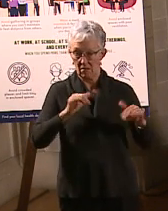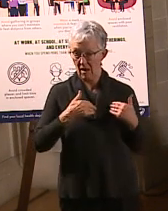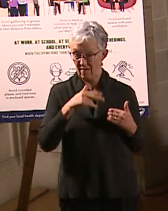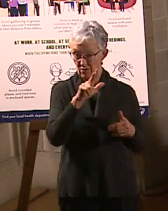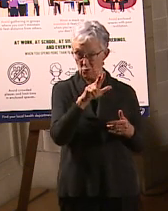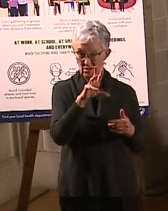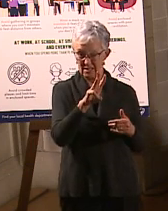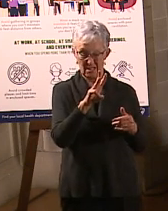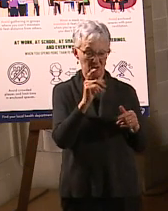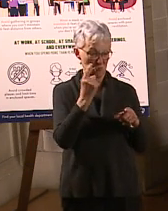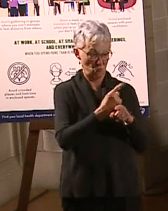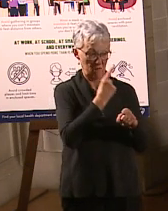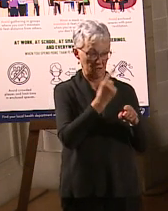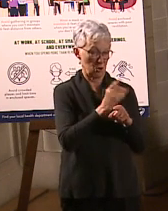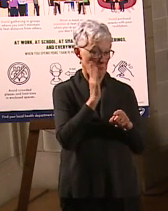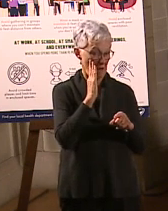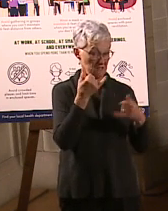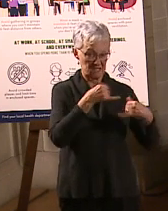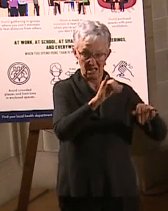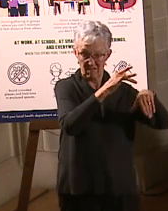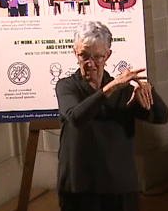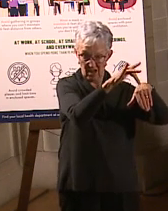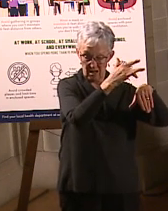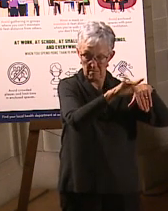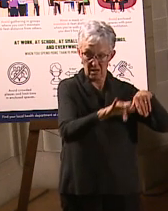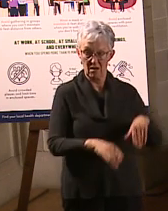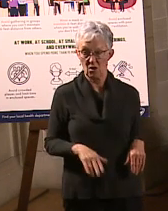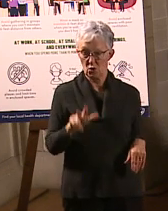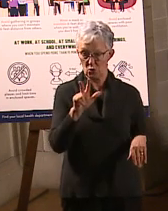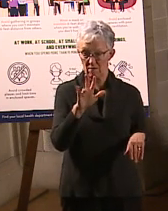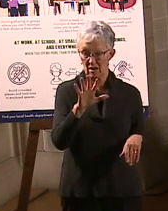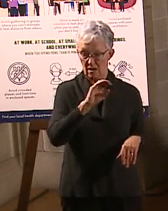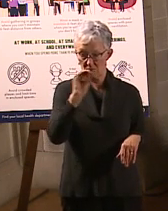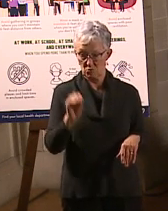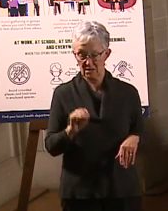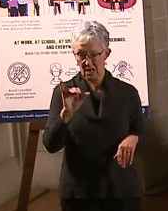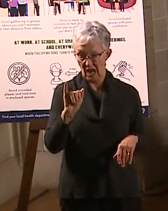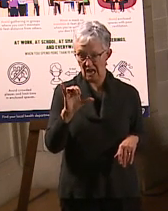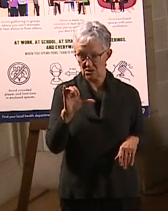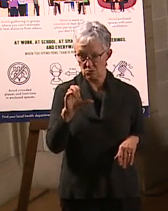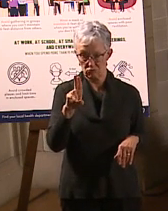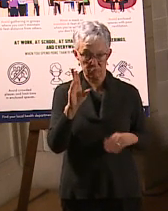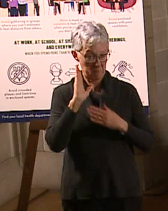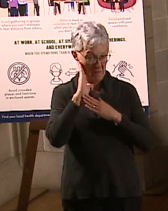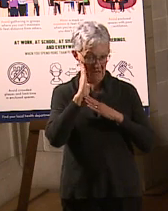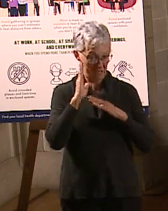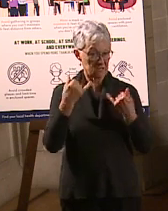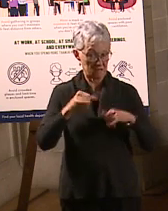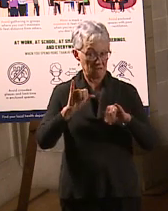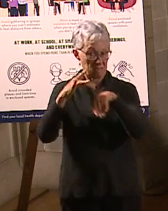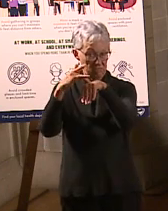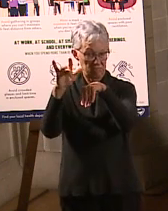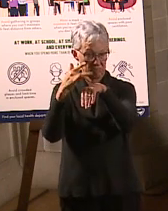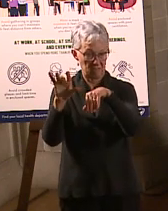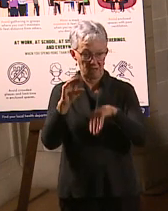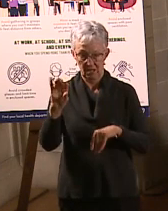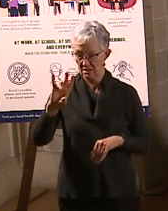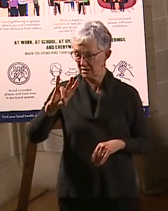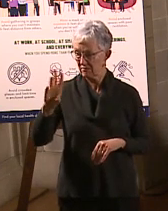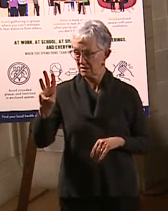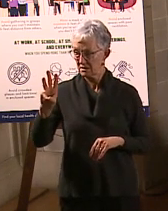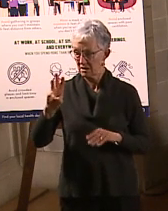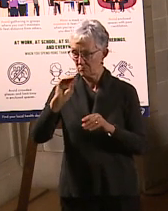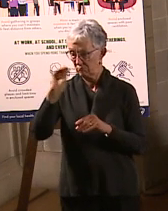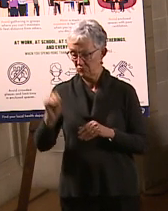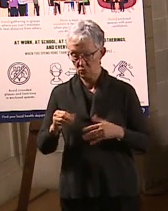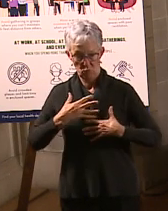hospital beds are available, 35% of our ICU beds are available, and 76% of our ventilators are available. And that's what we